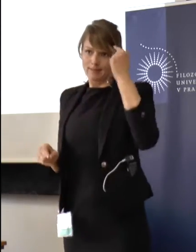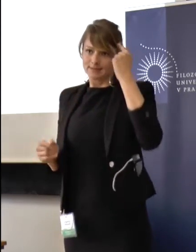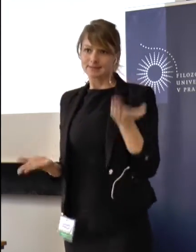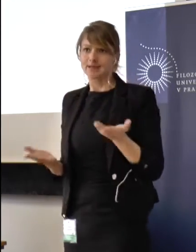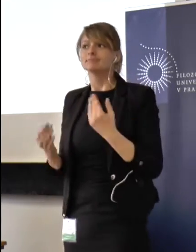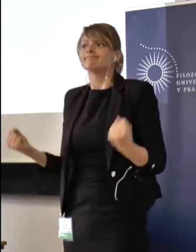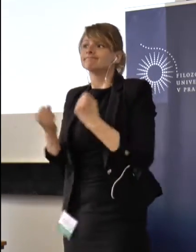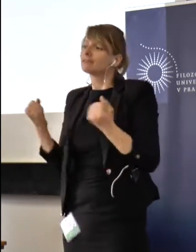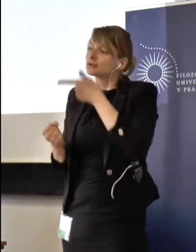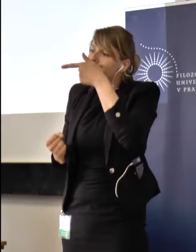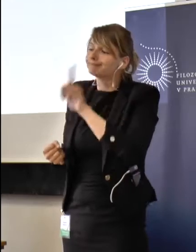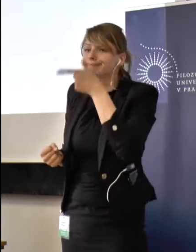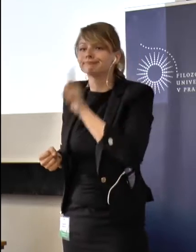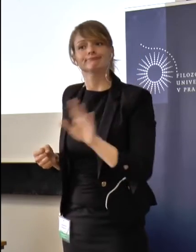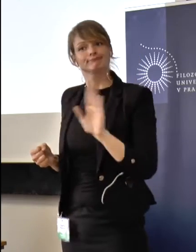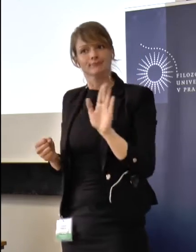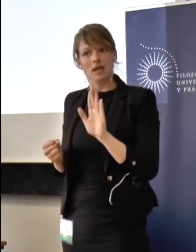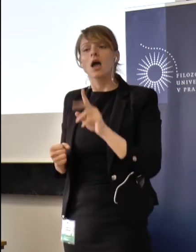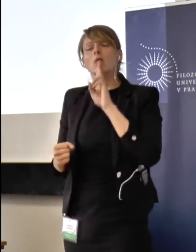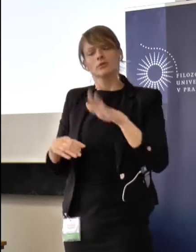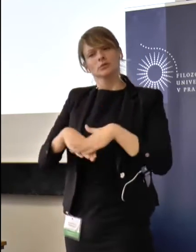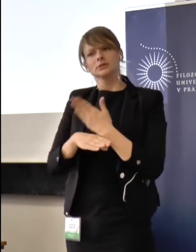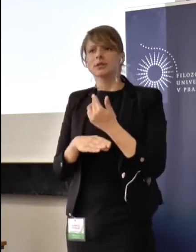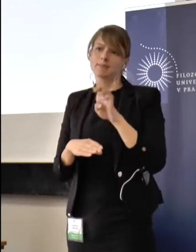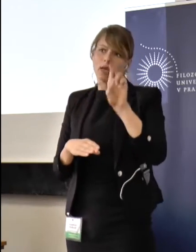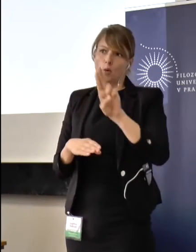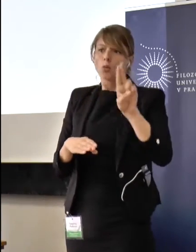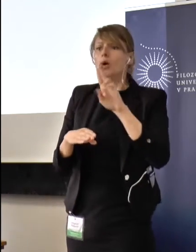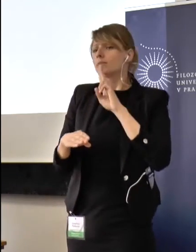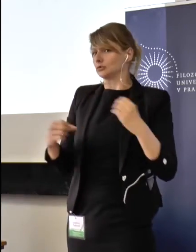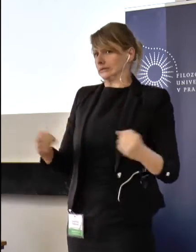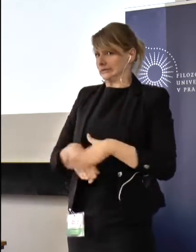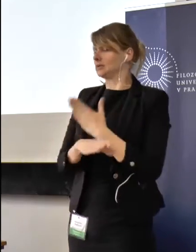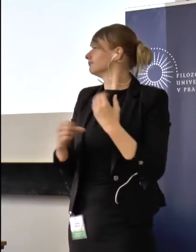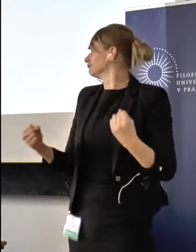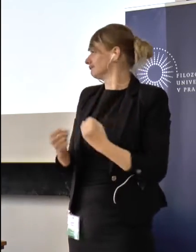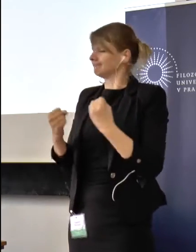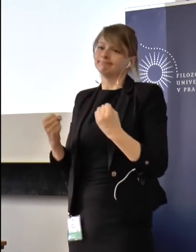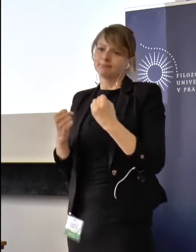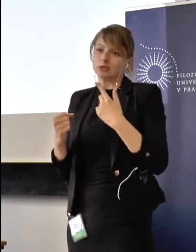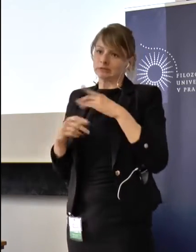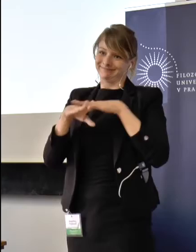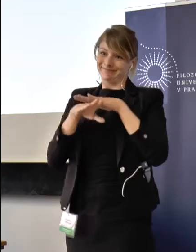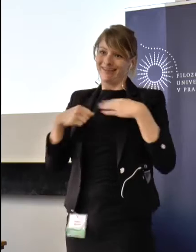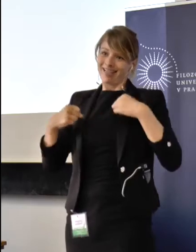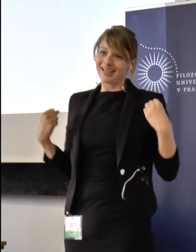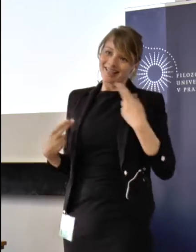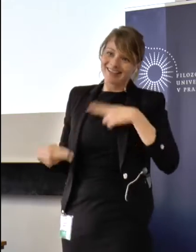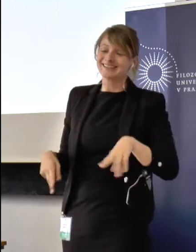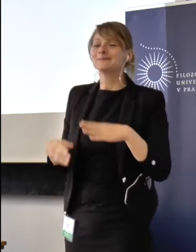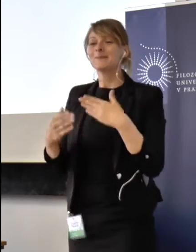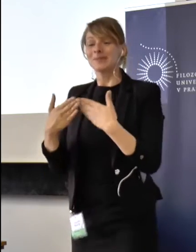European Union, I'm getting hot when I'm talking. Excuse me. So the European Union has this